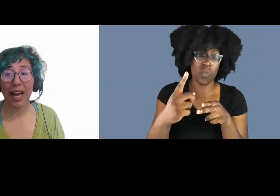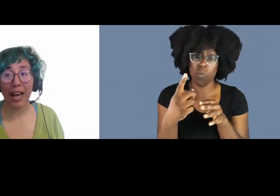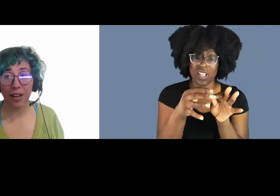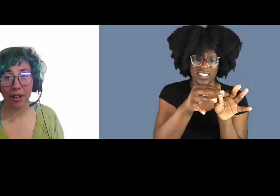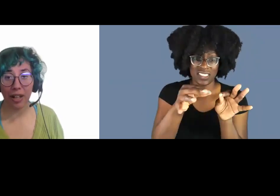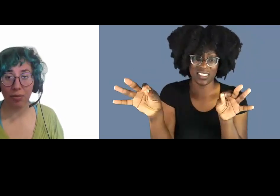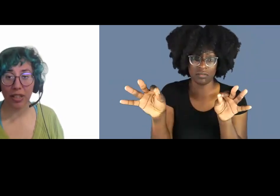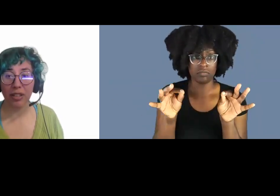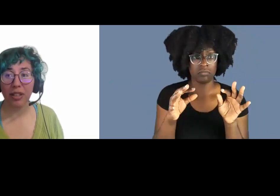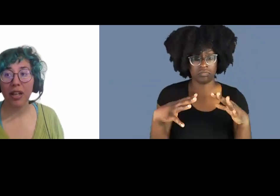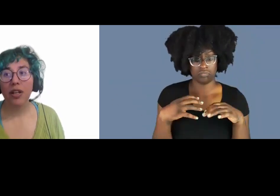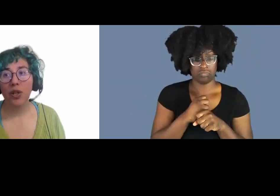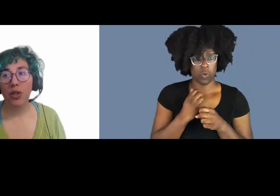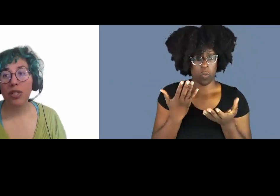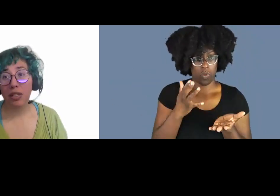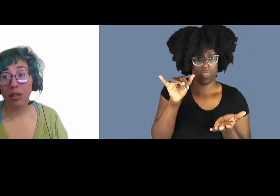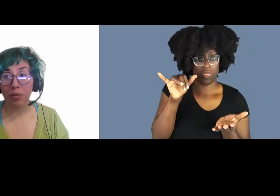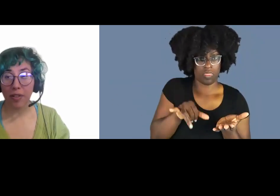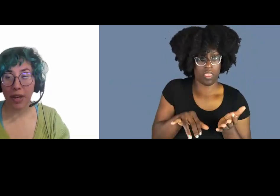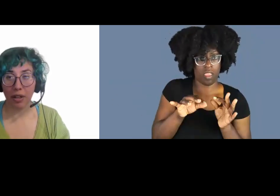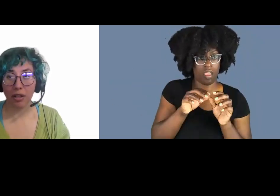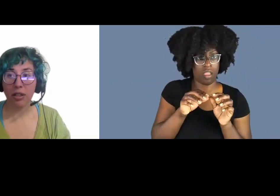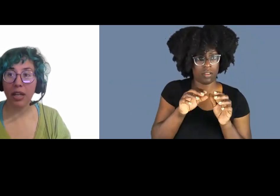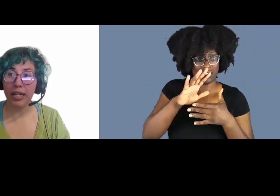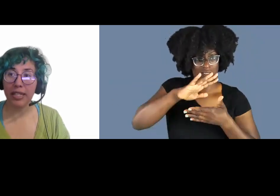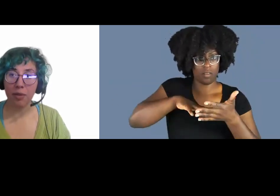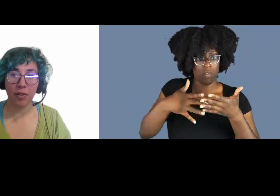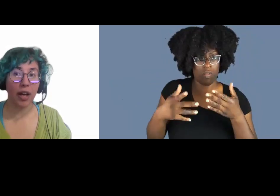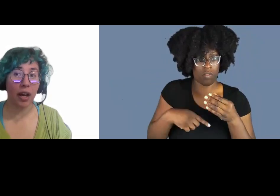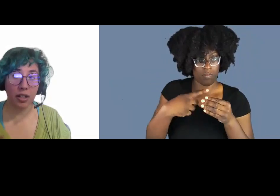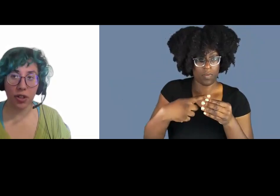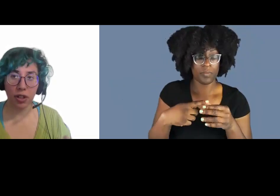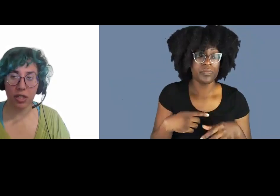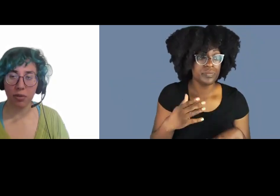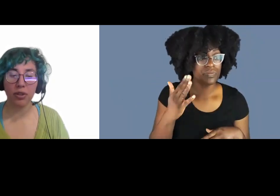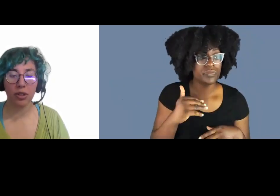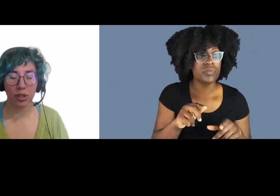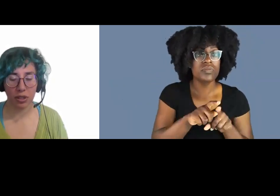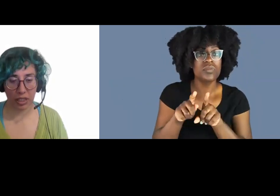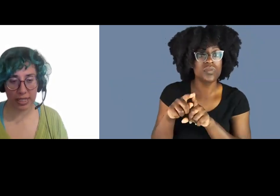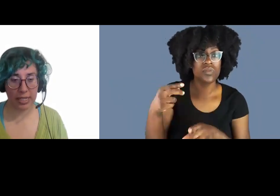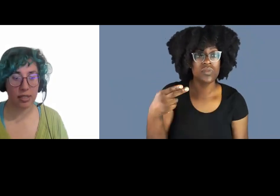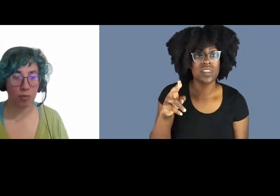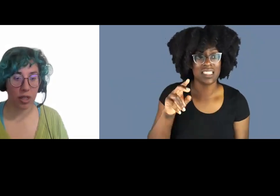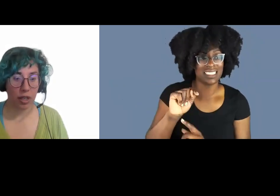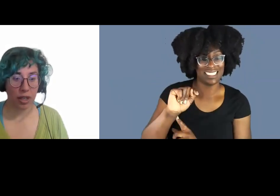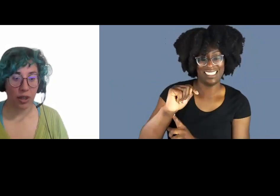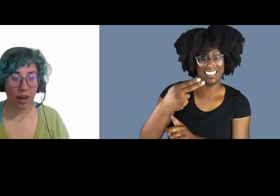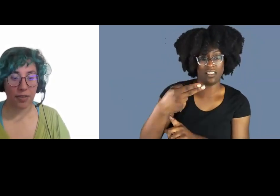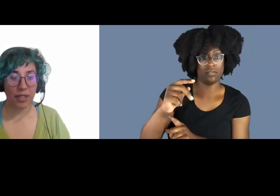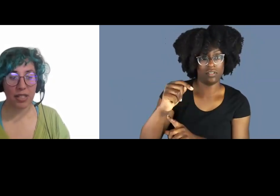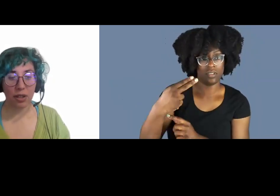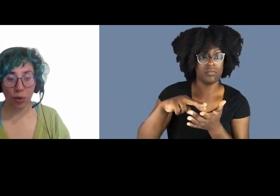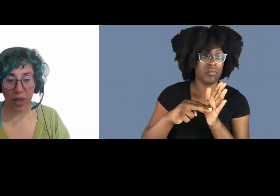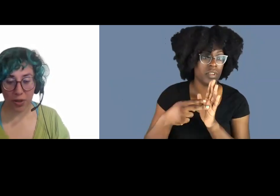table header element, should still be there. Any type of headers for your table should still exist. You